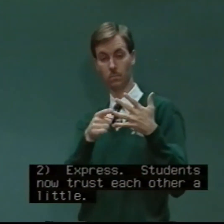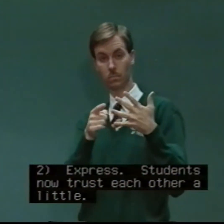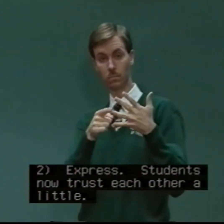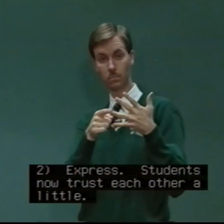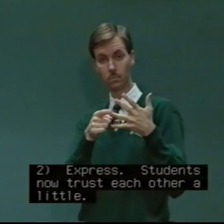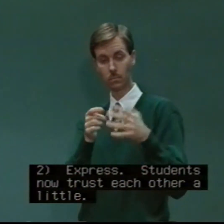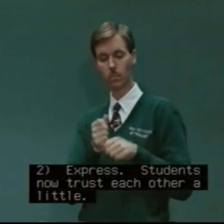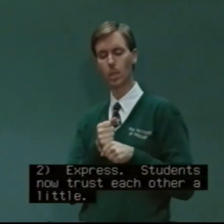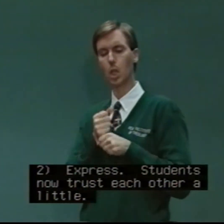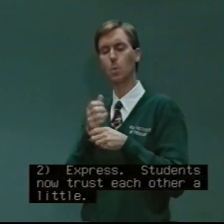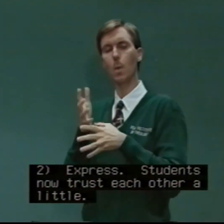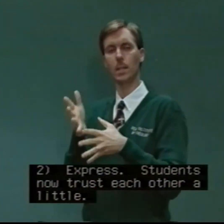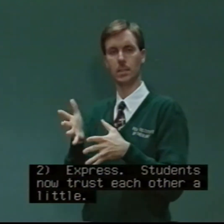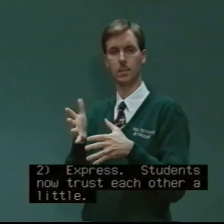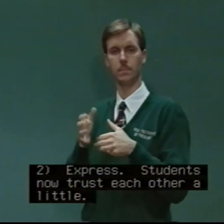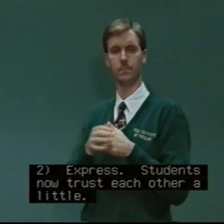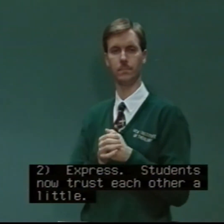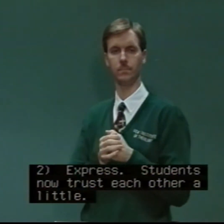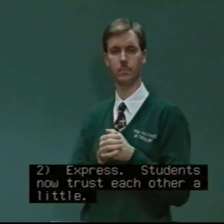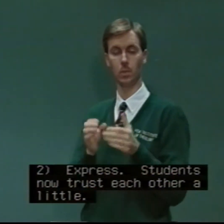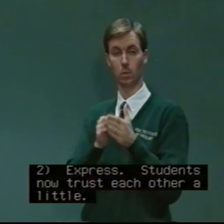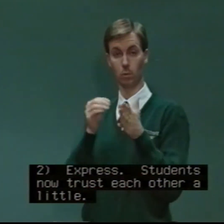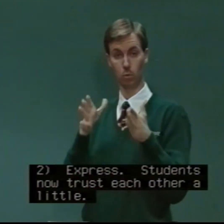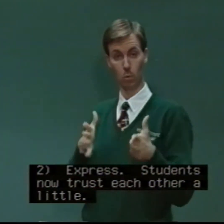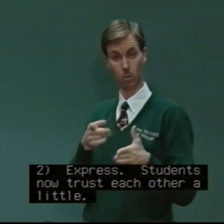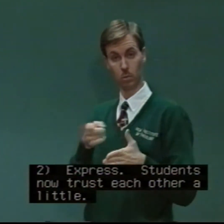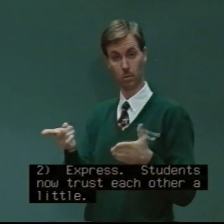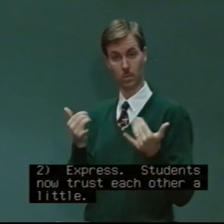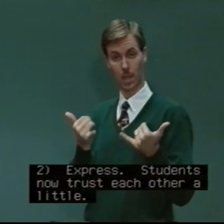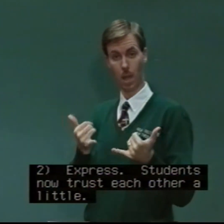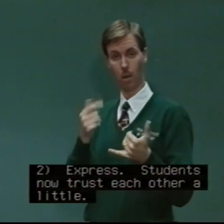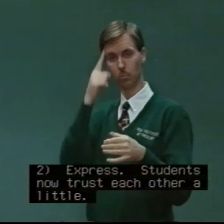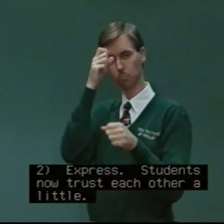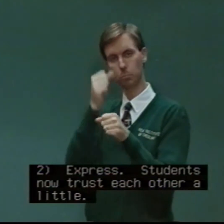To express. Students now trust each other a little.